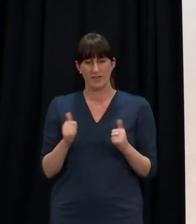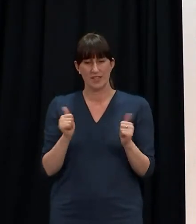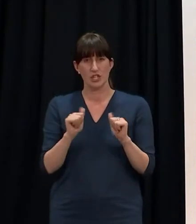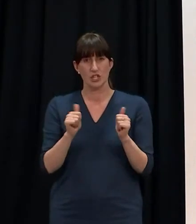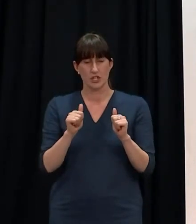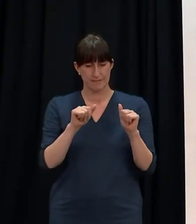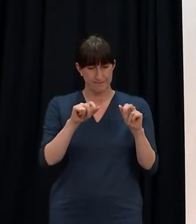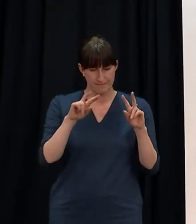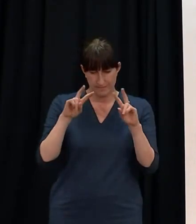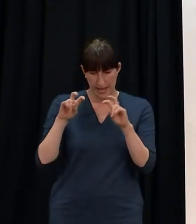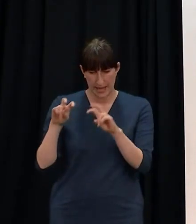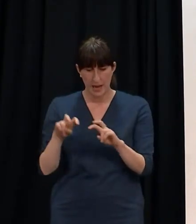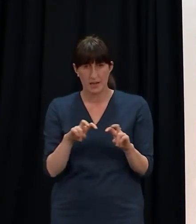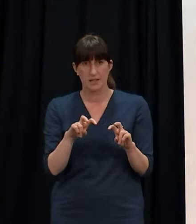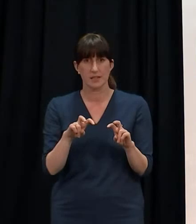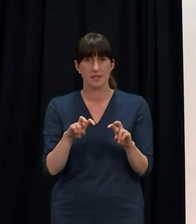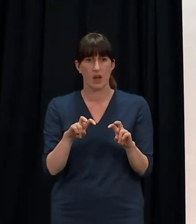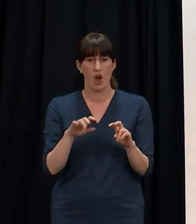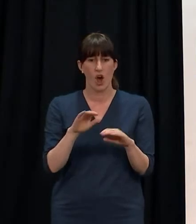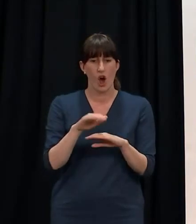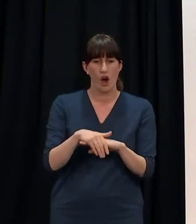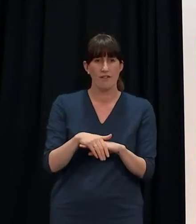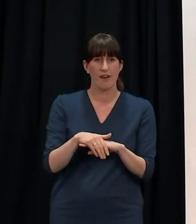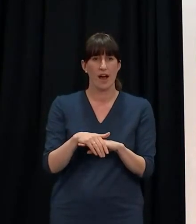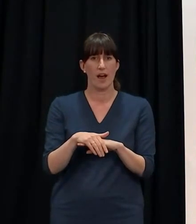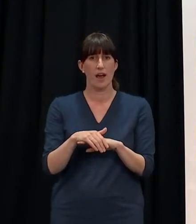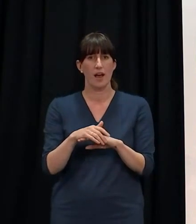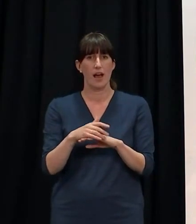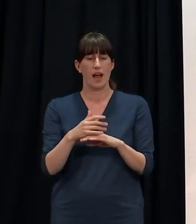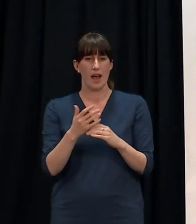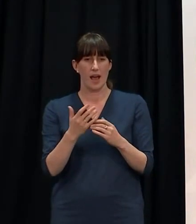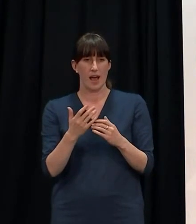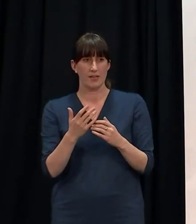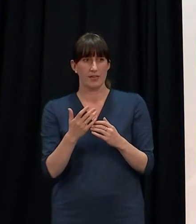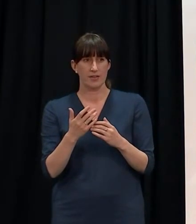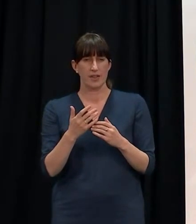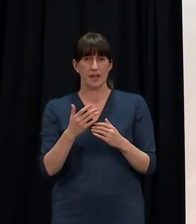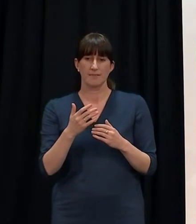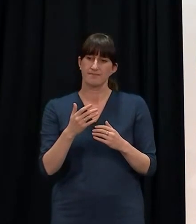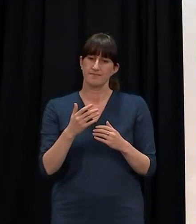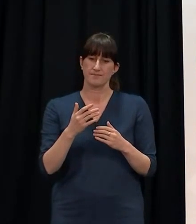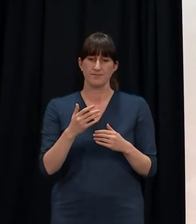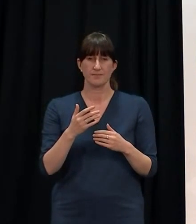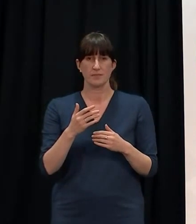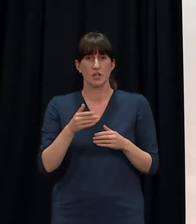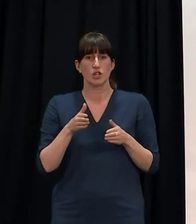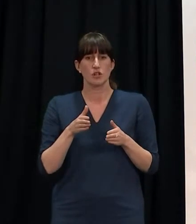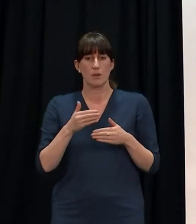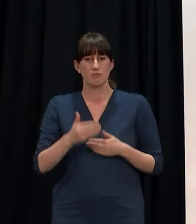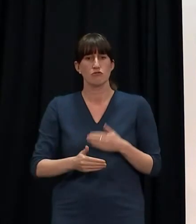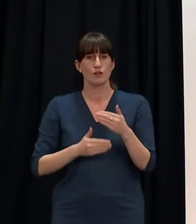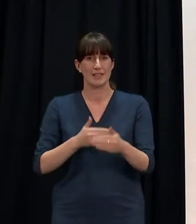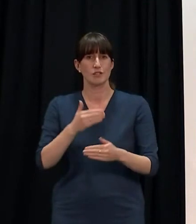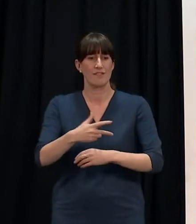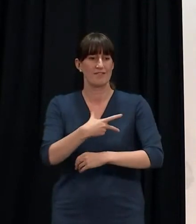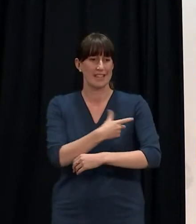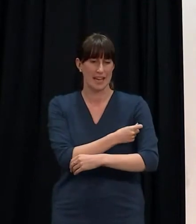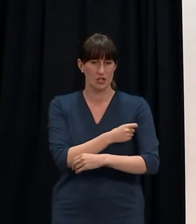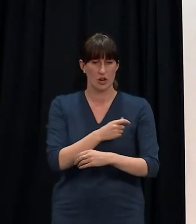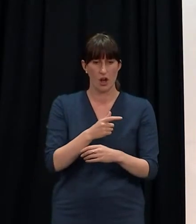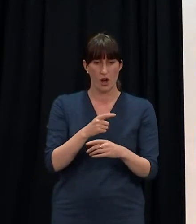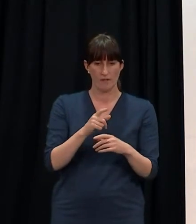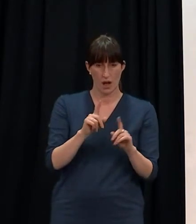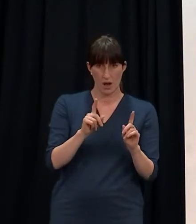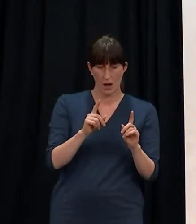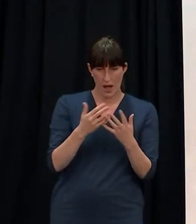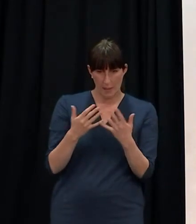of rates of vaccination and the pattern of vaccination right from the start of the program by ethnicity, by age group,